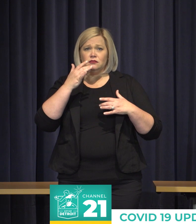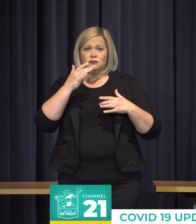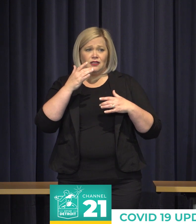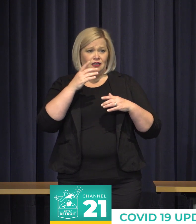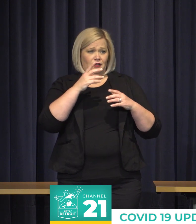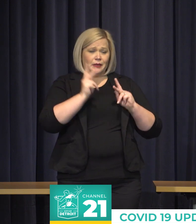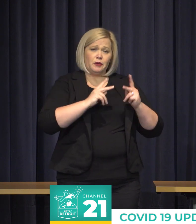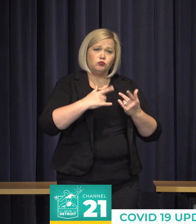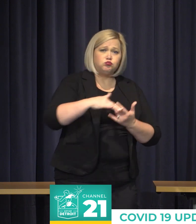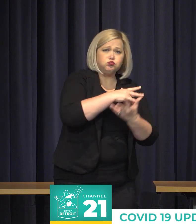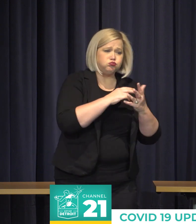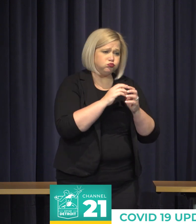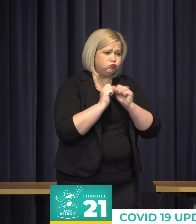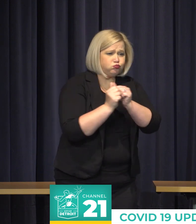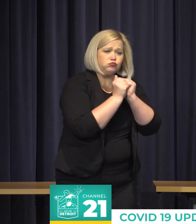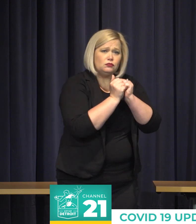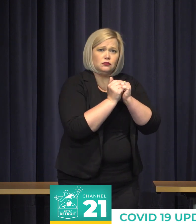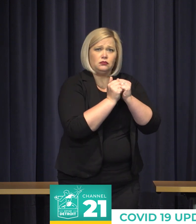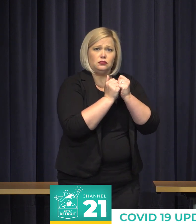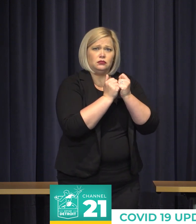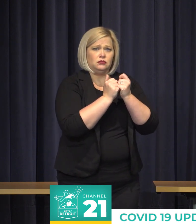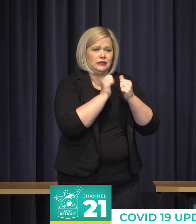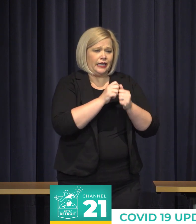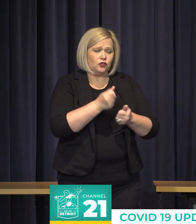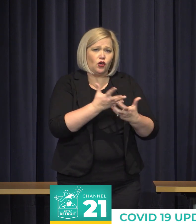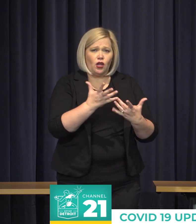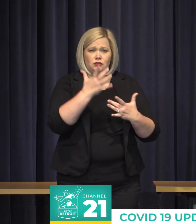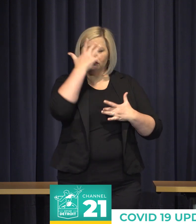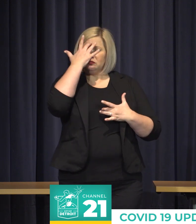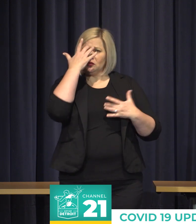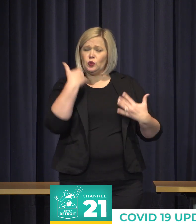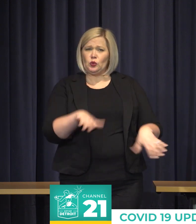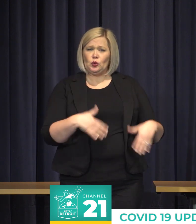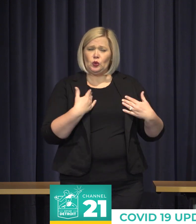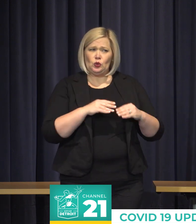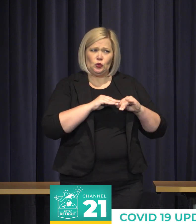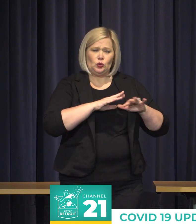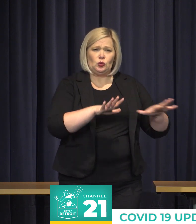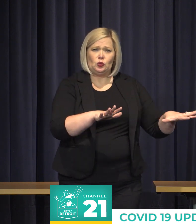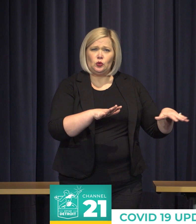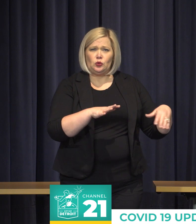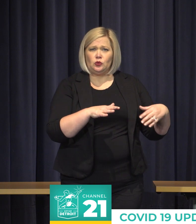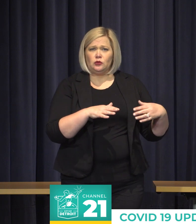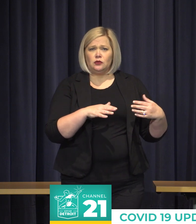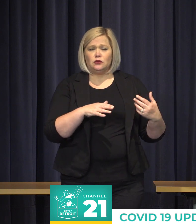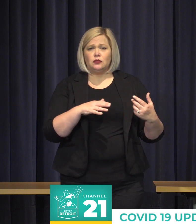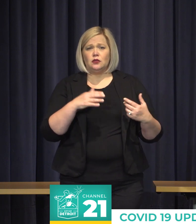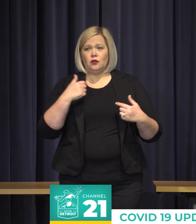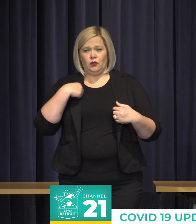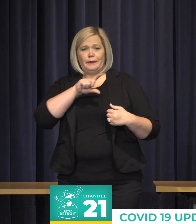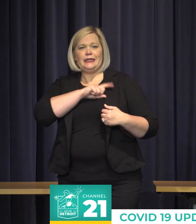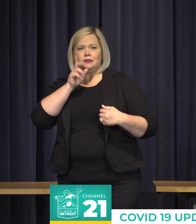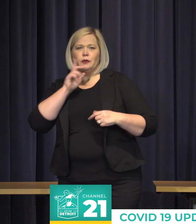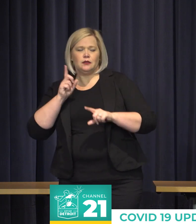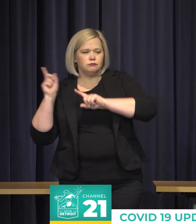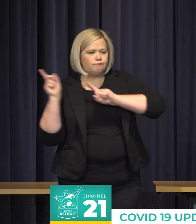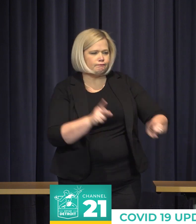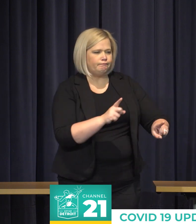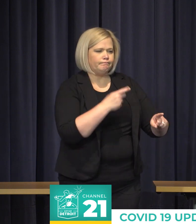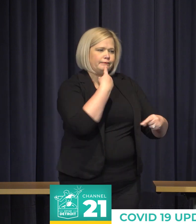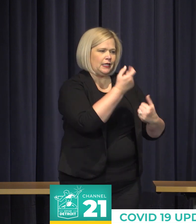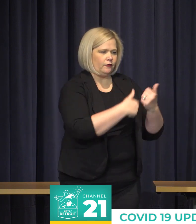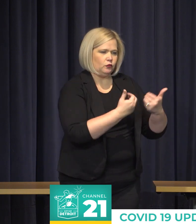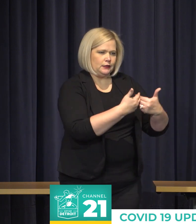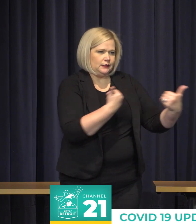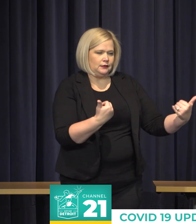gathering can be to everybody in this city. We'll come out and respond. And at this point,